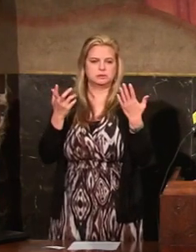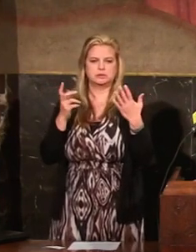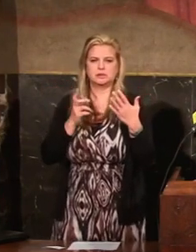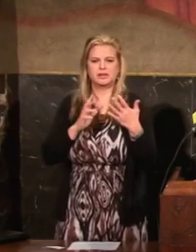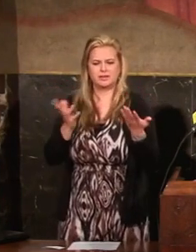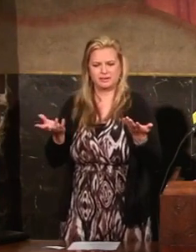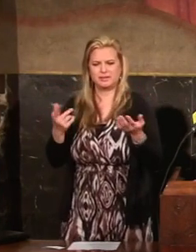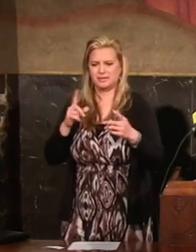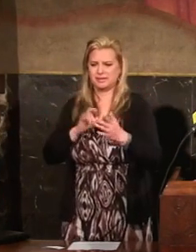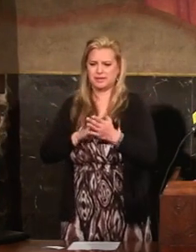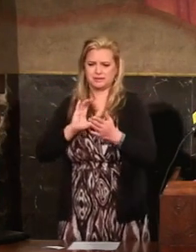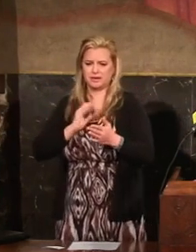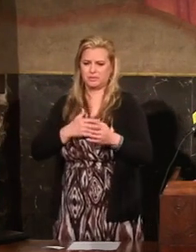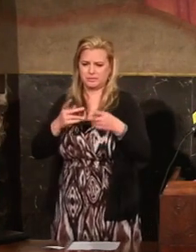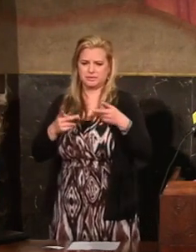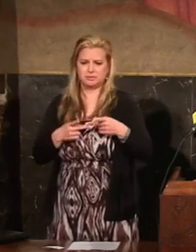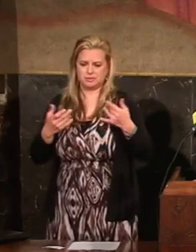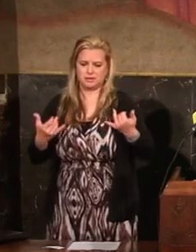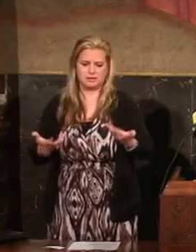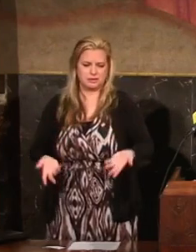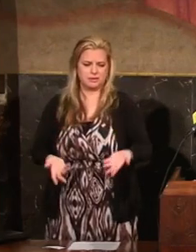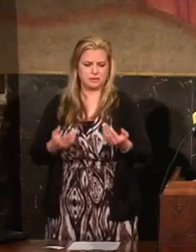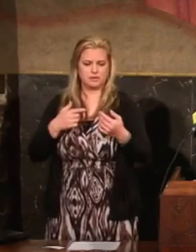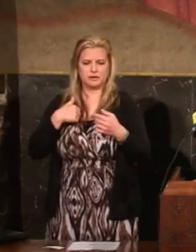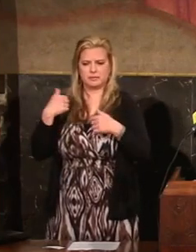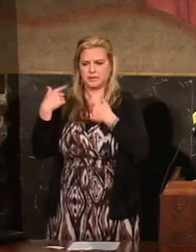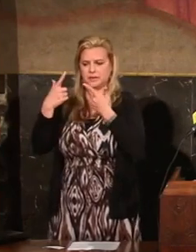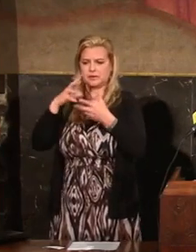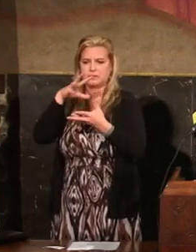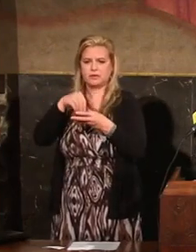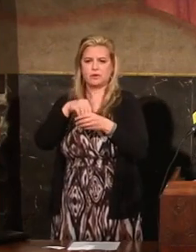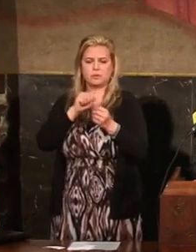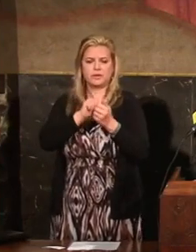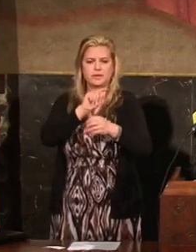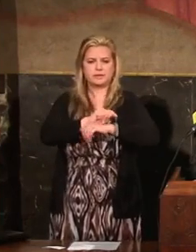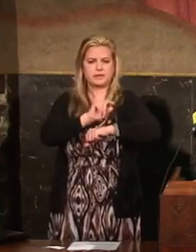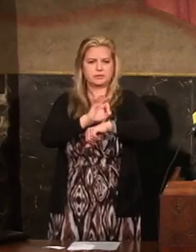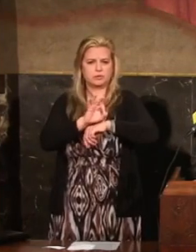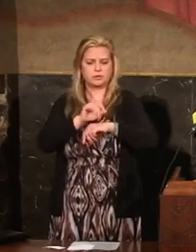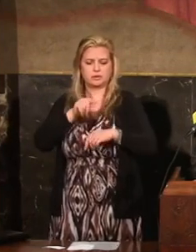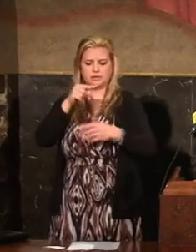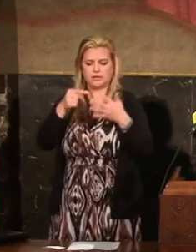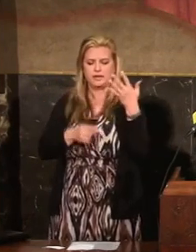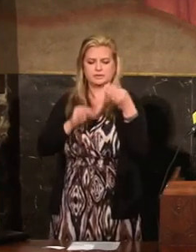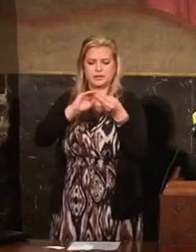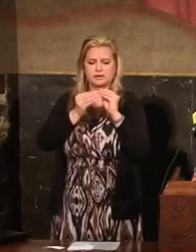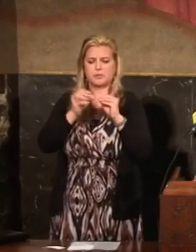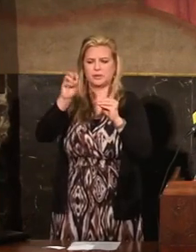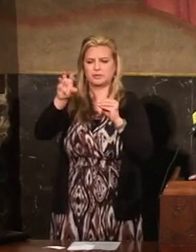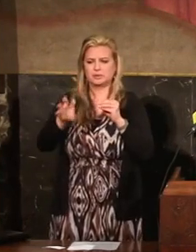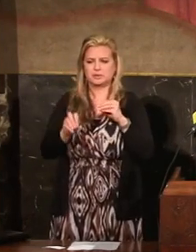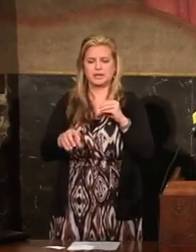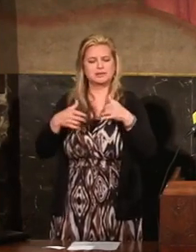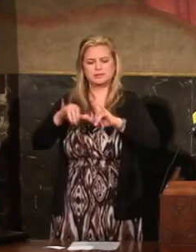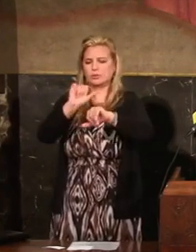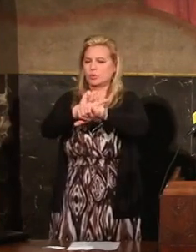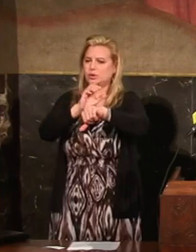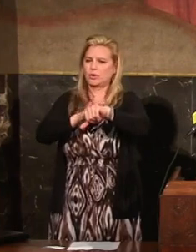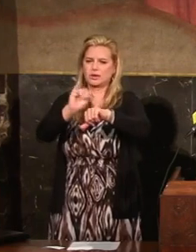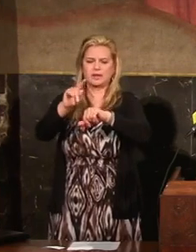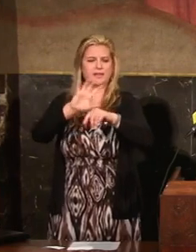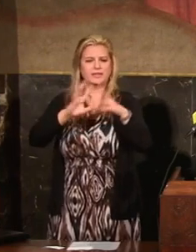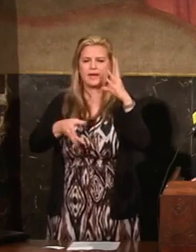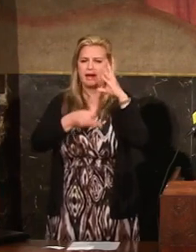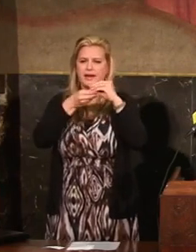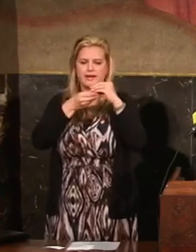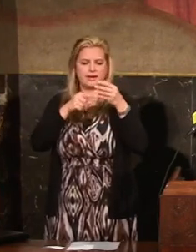we are, guys. You know, like I said, I've been involved with the task force. These numbers, you know, we're still working on it. These numbers don't add up